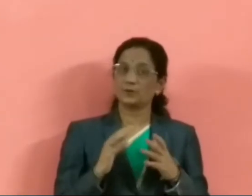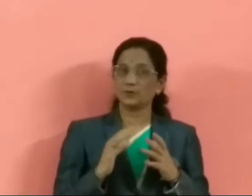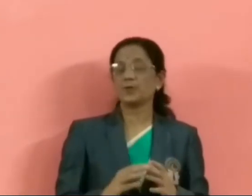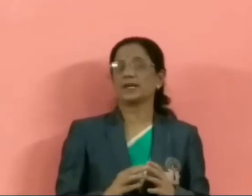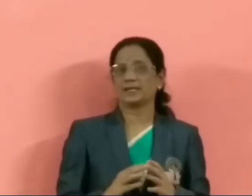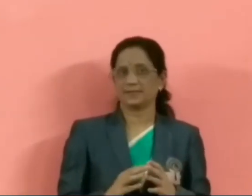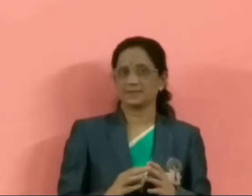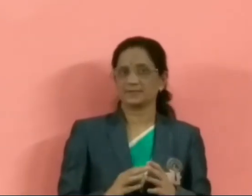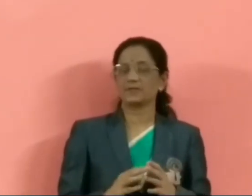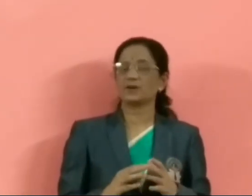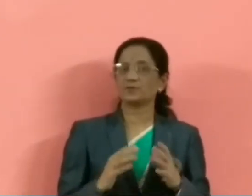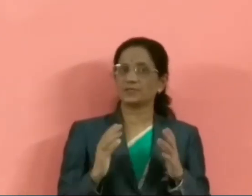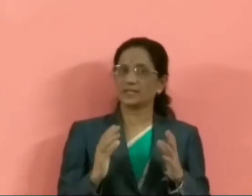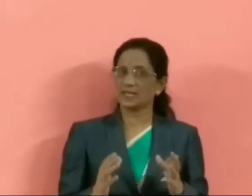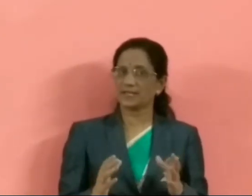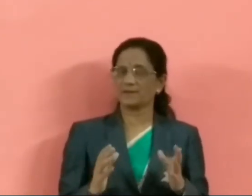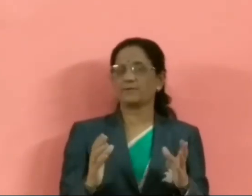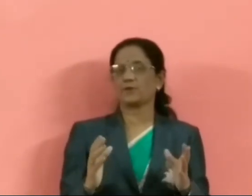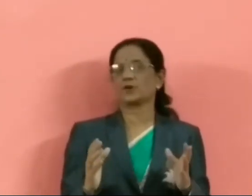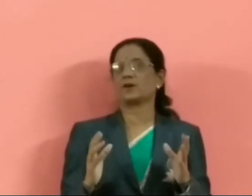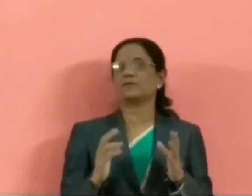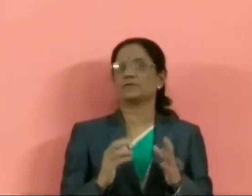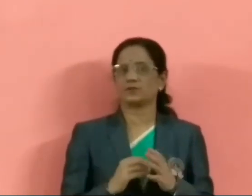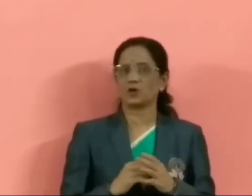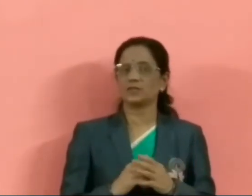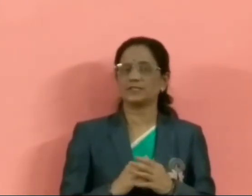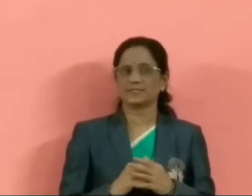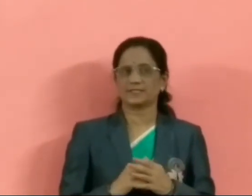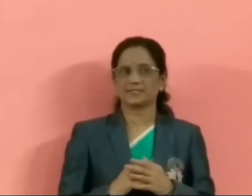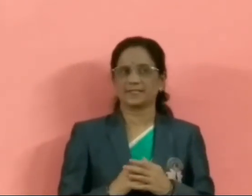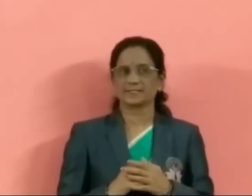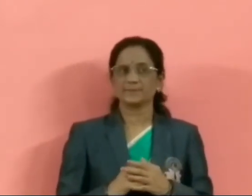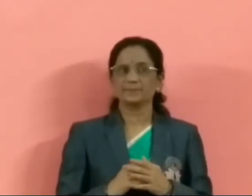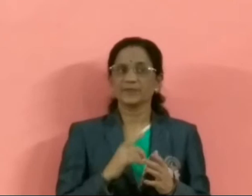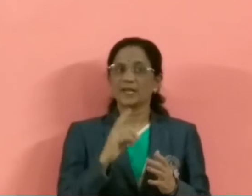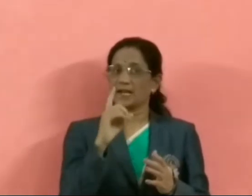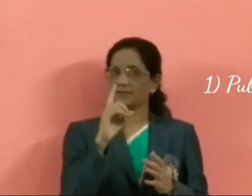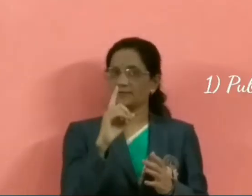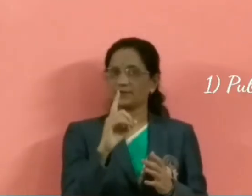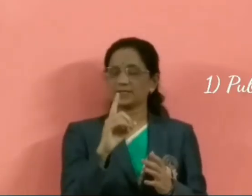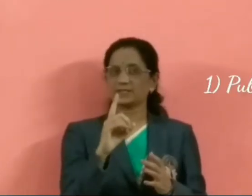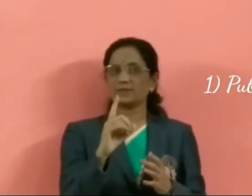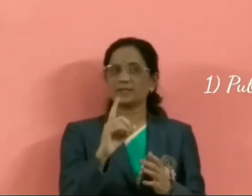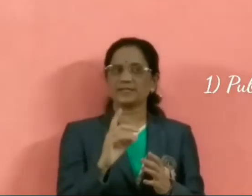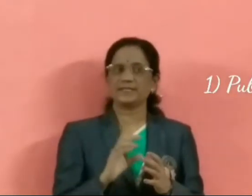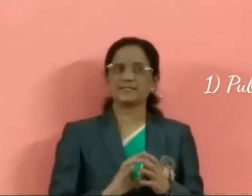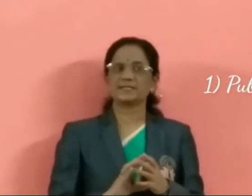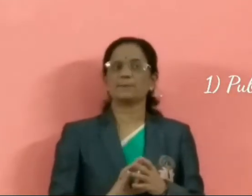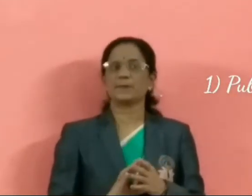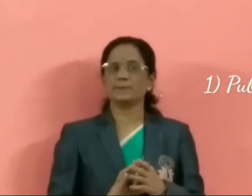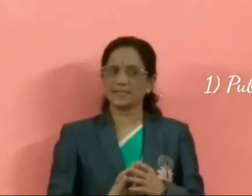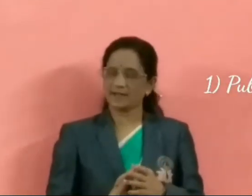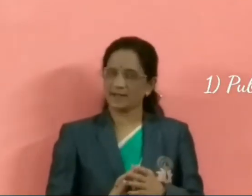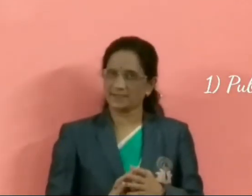good health. We have to take care for all the diseases. And the first one is the public